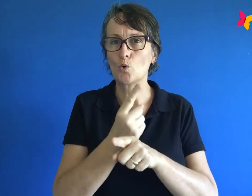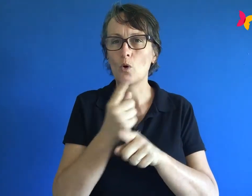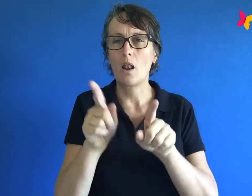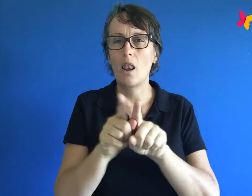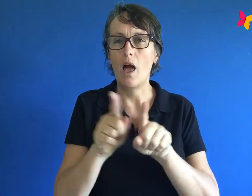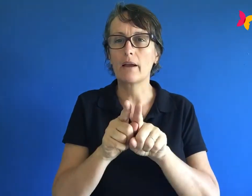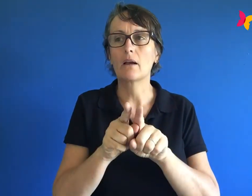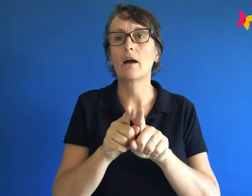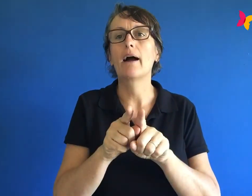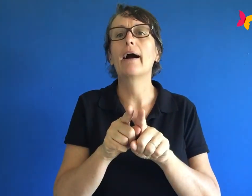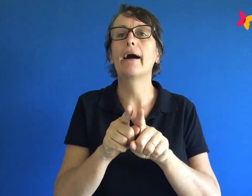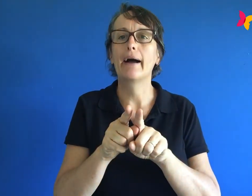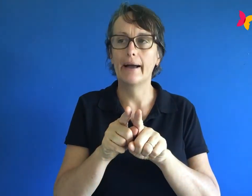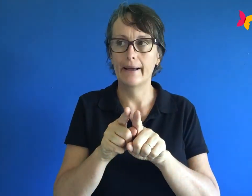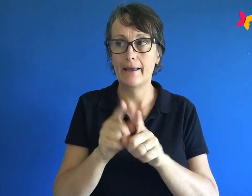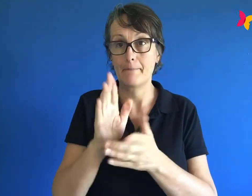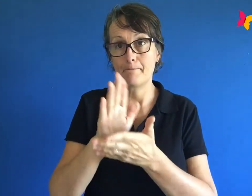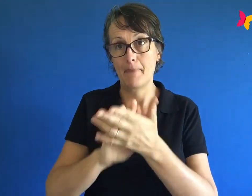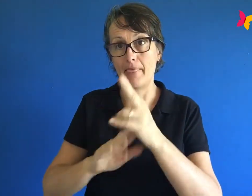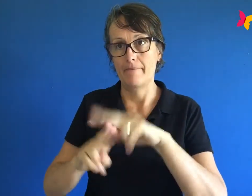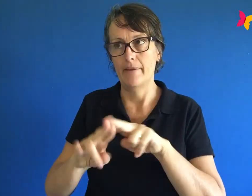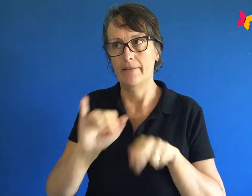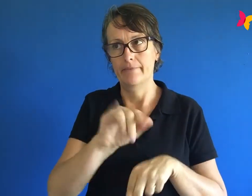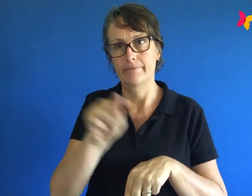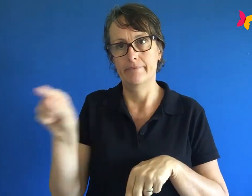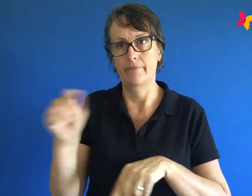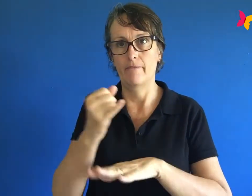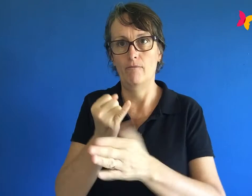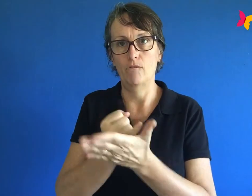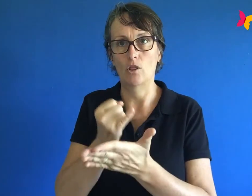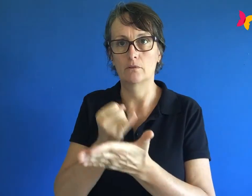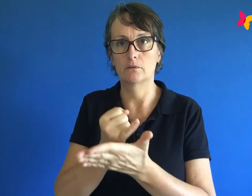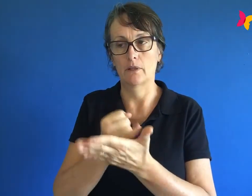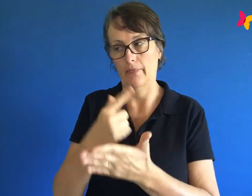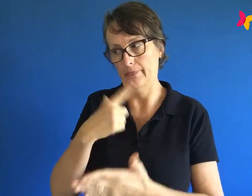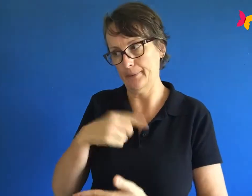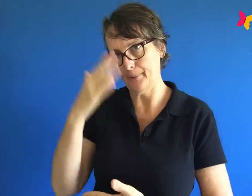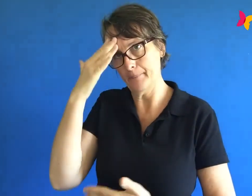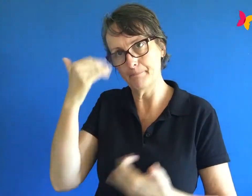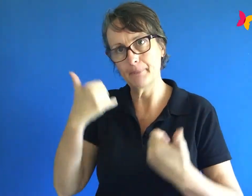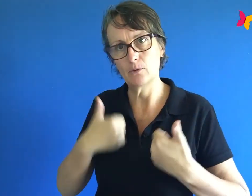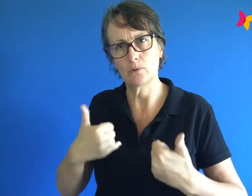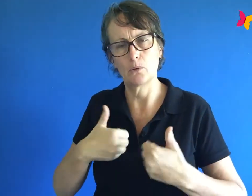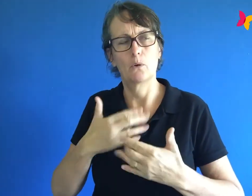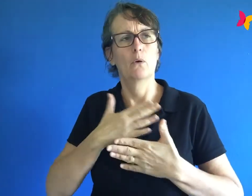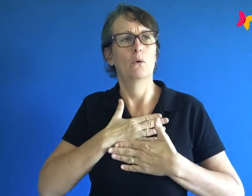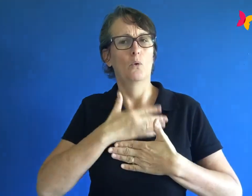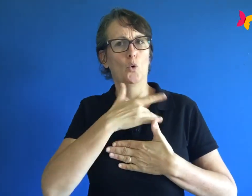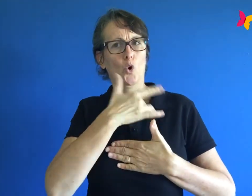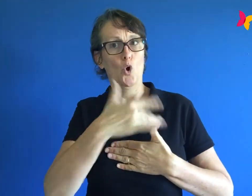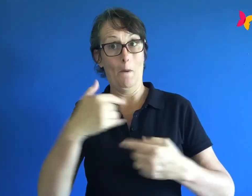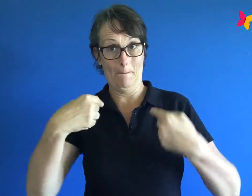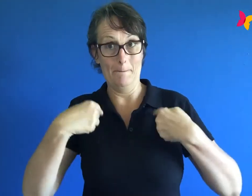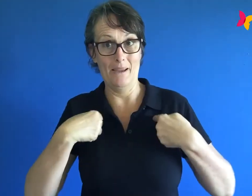is really super hurtful as a parent. I can't speak to what hurt James the most, but I can certainly speak